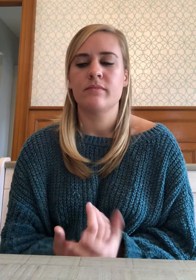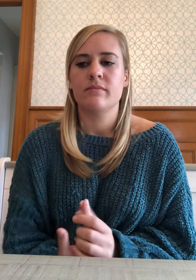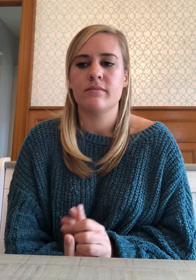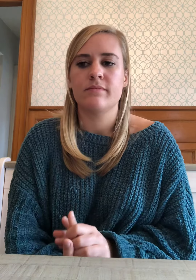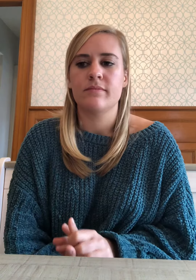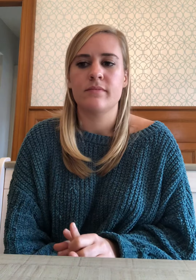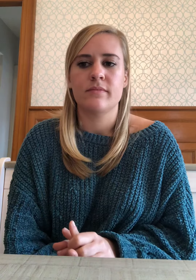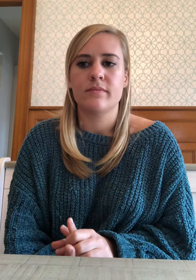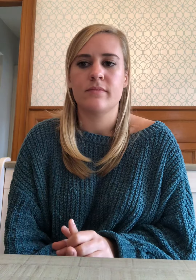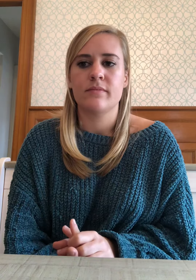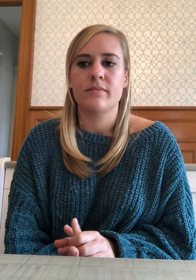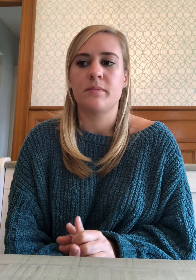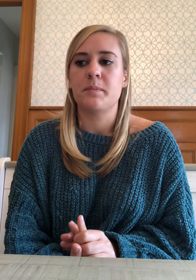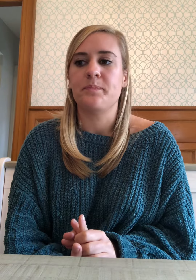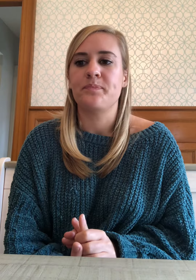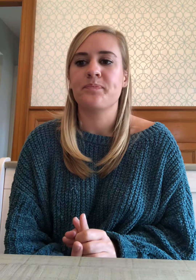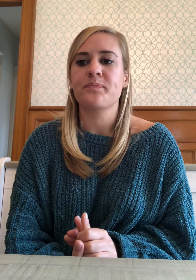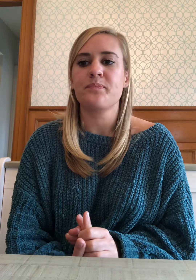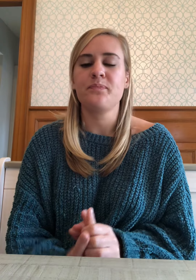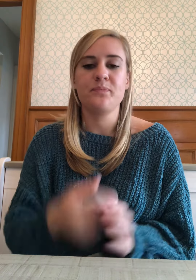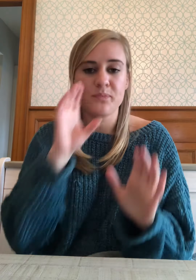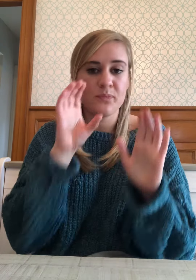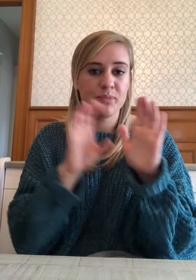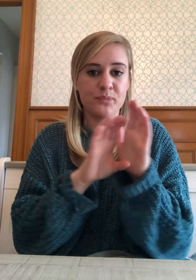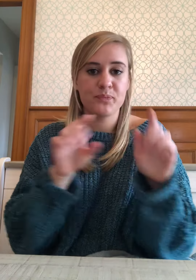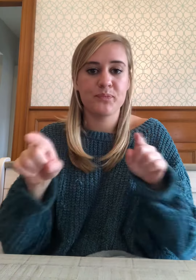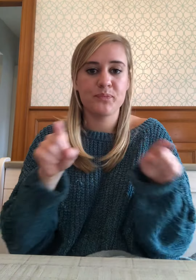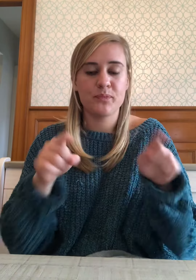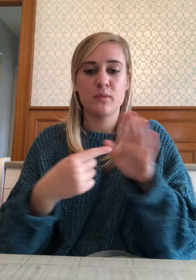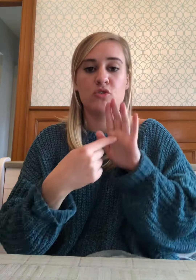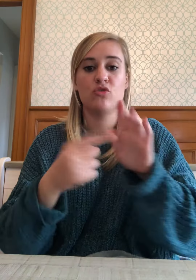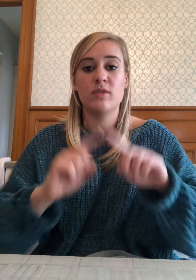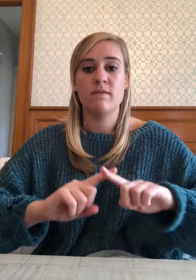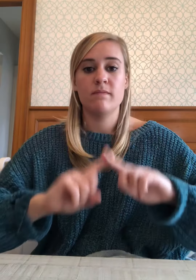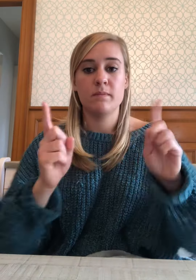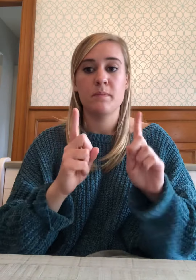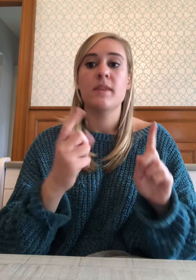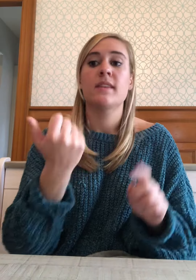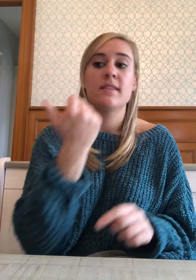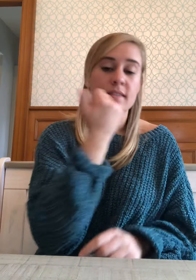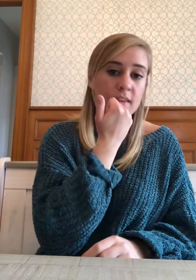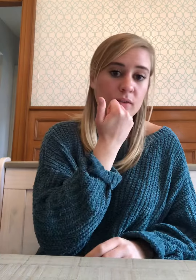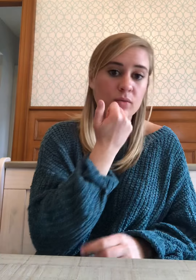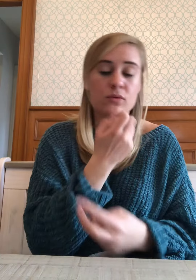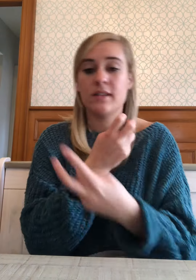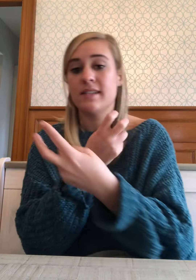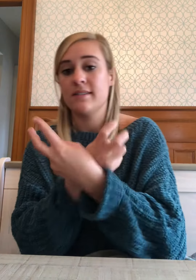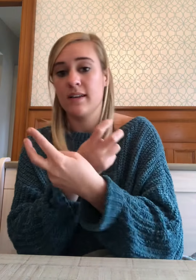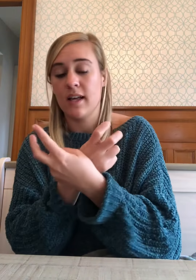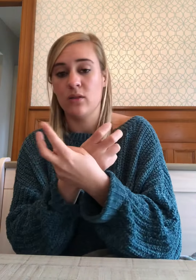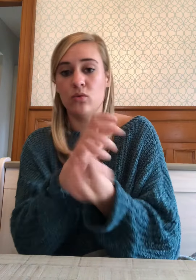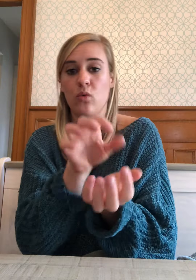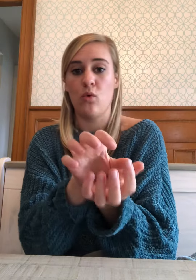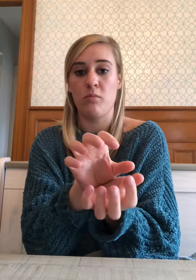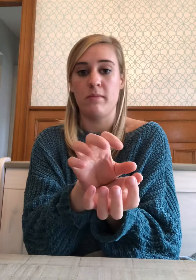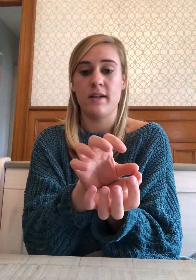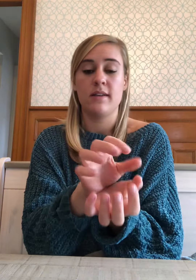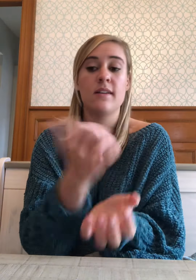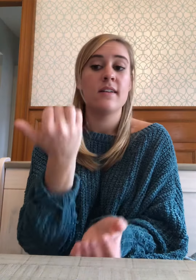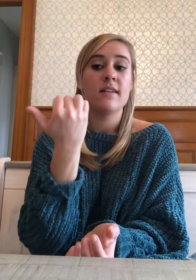Differences between skeletal and dental open bites shown here. The dental one, remember, is